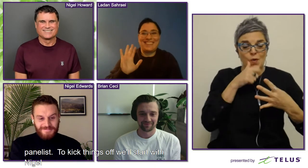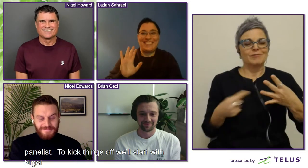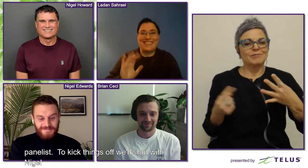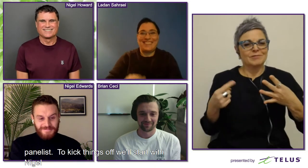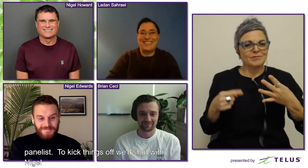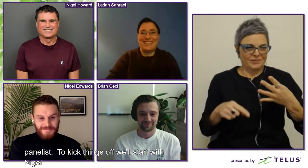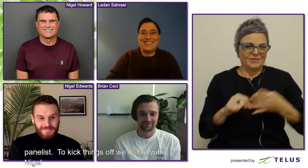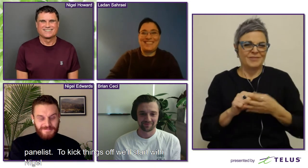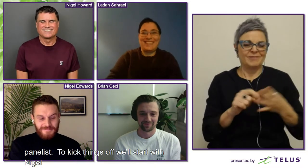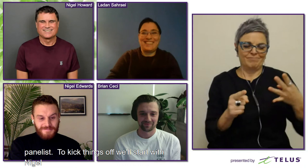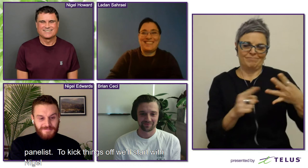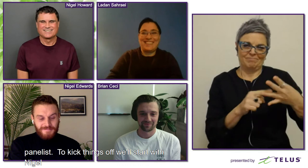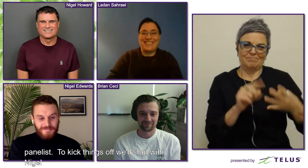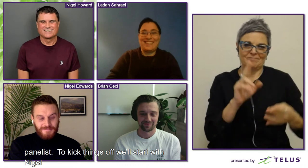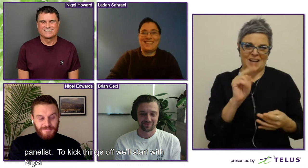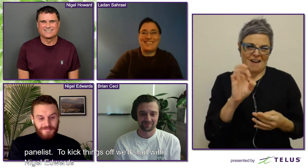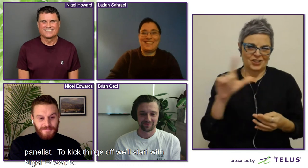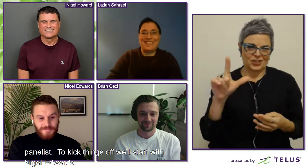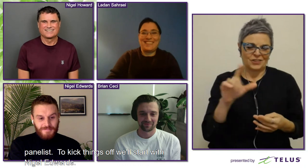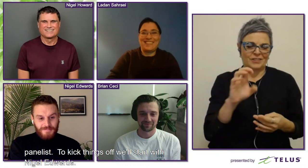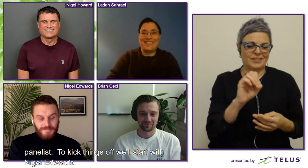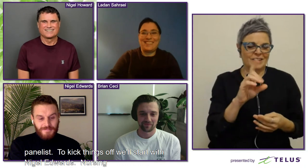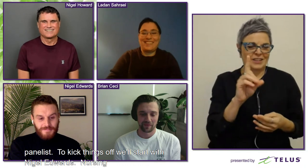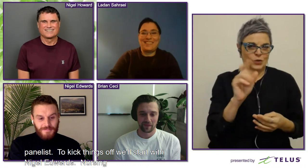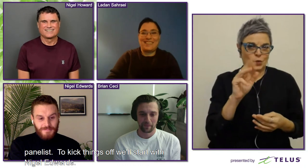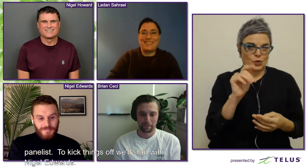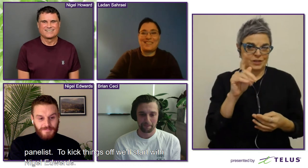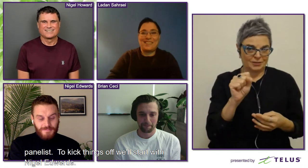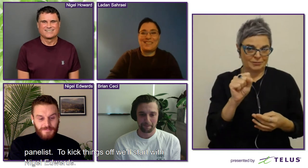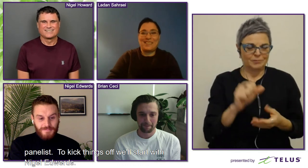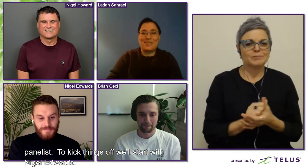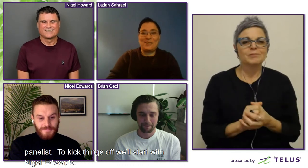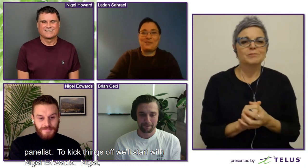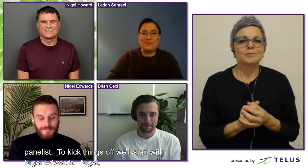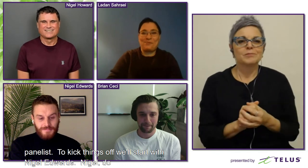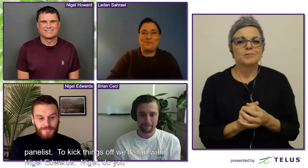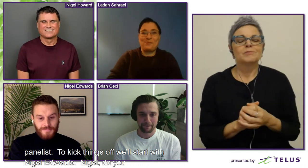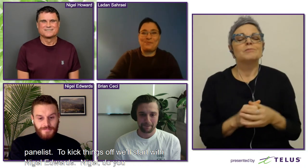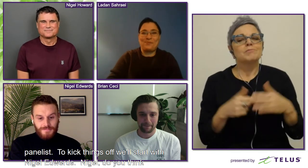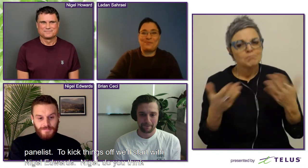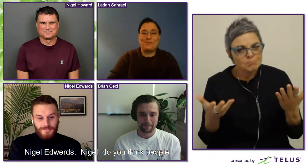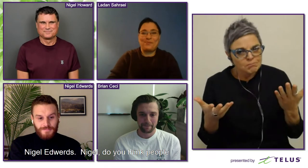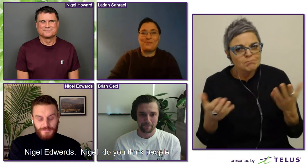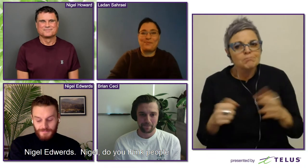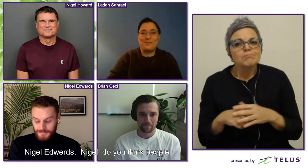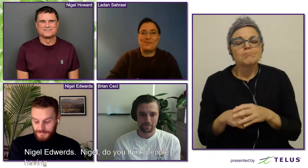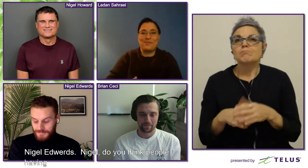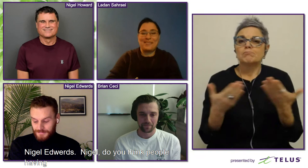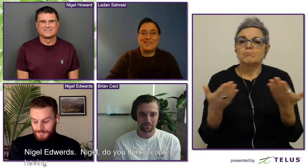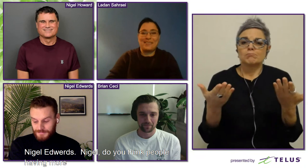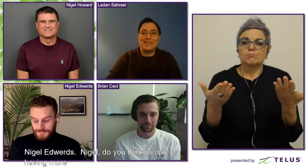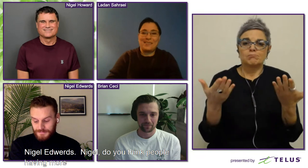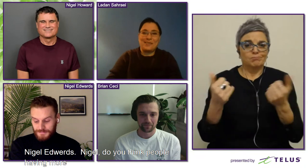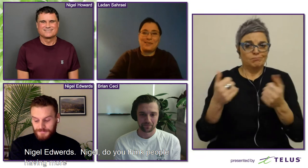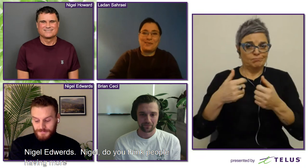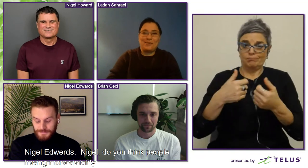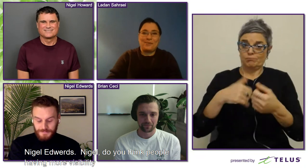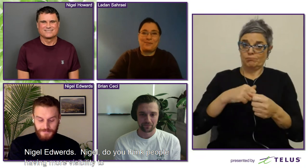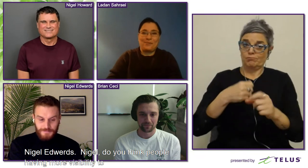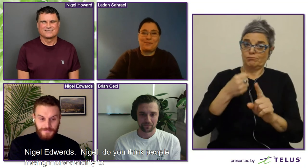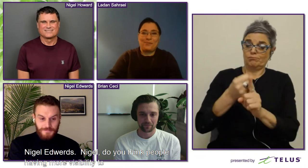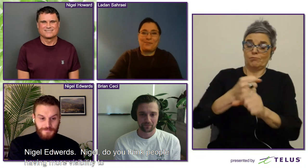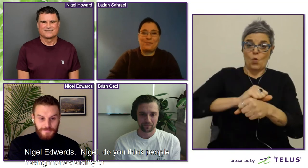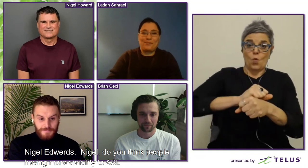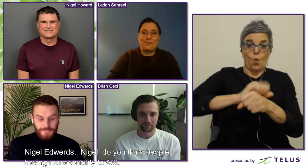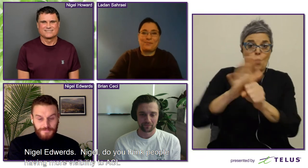think that people having more visibility to ASL by way of the COVID announcements will encourage people to think